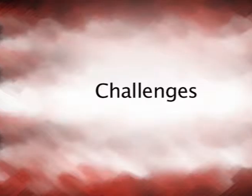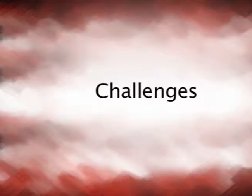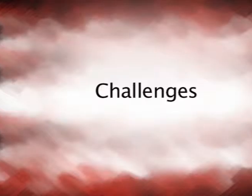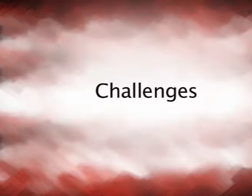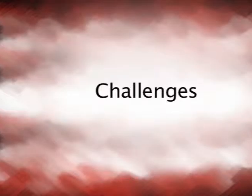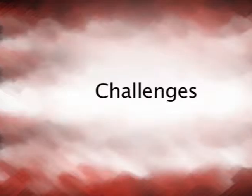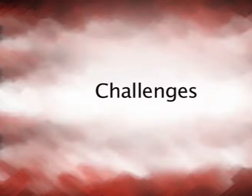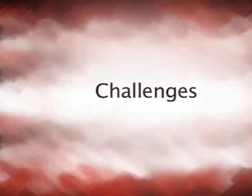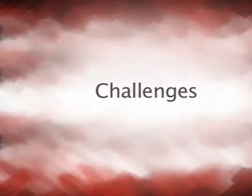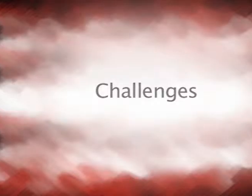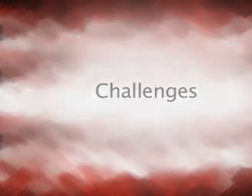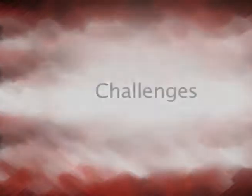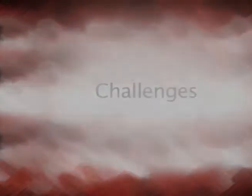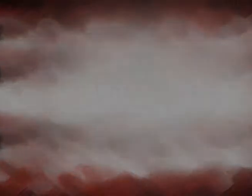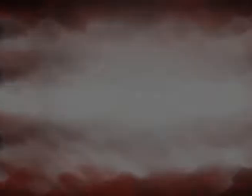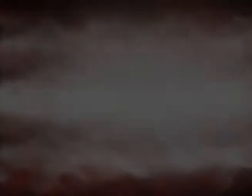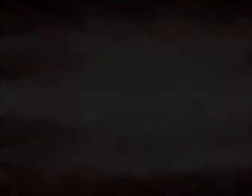Title: Challenges.